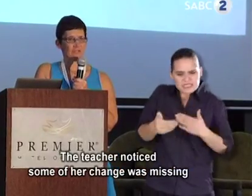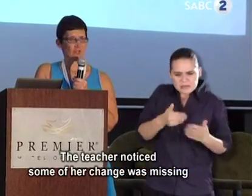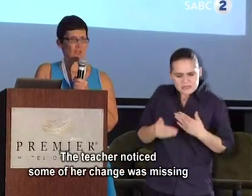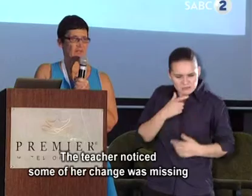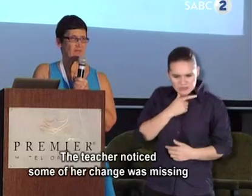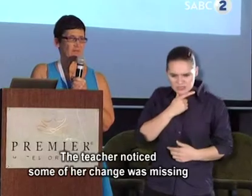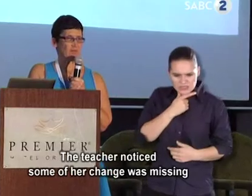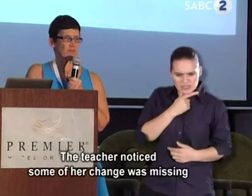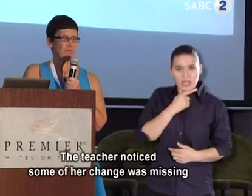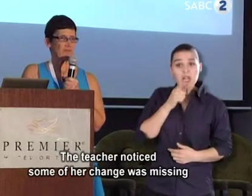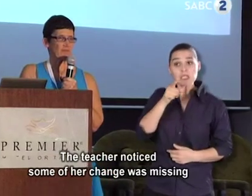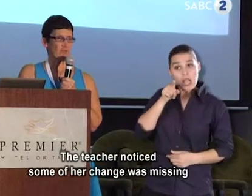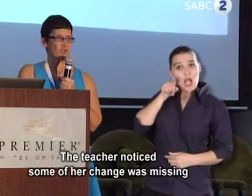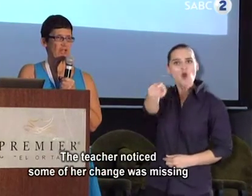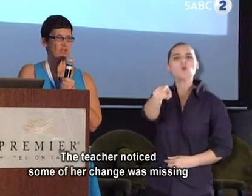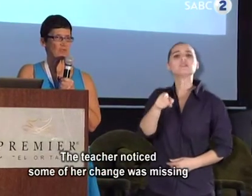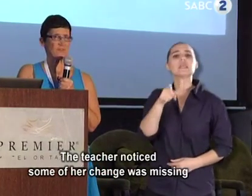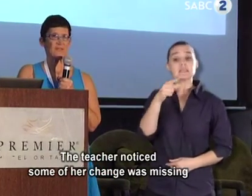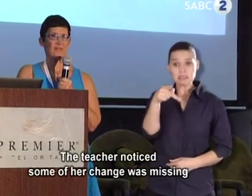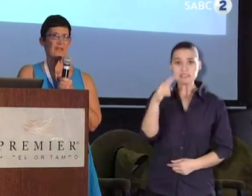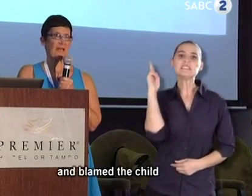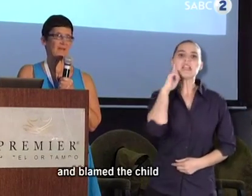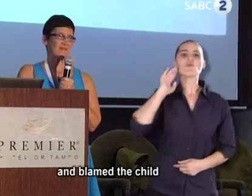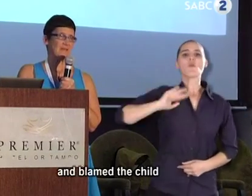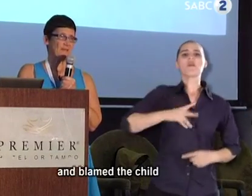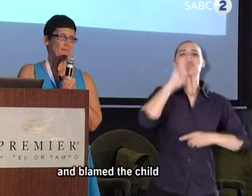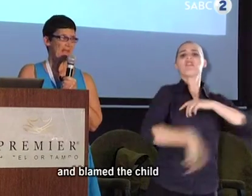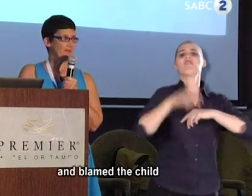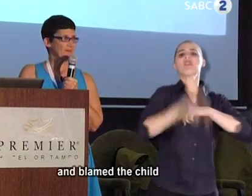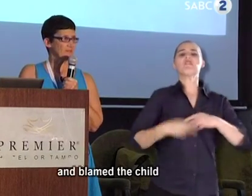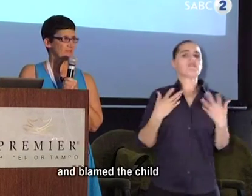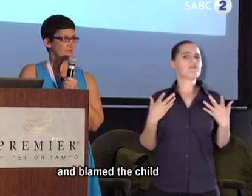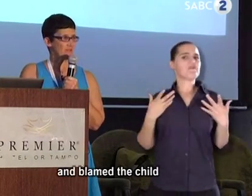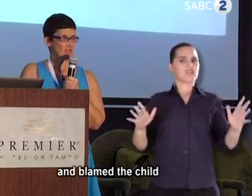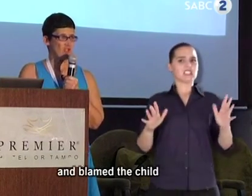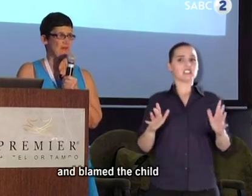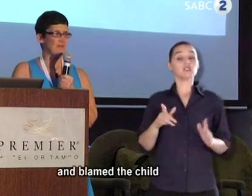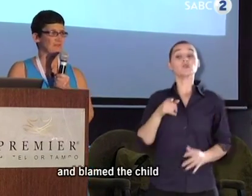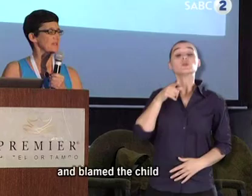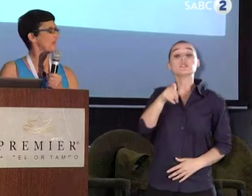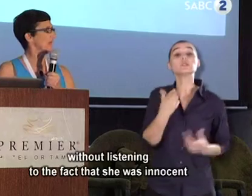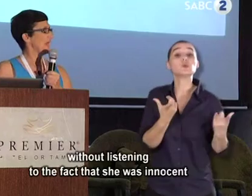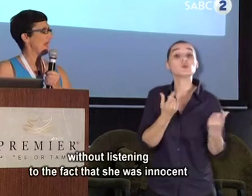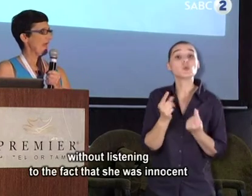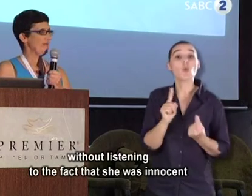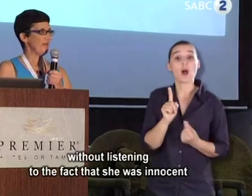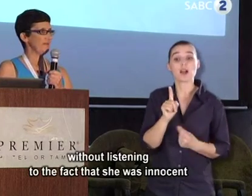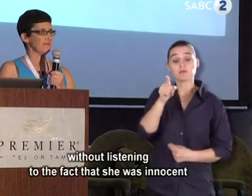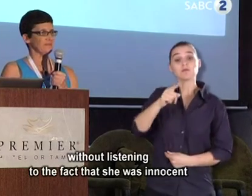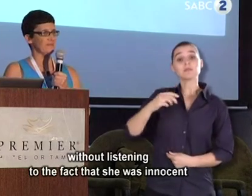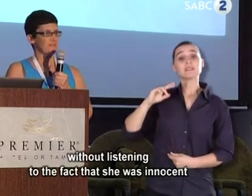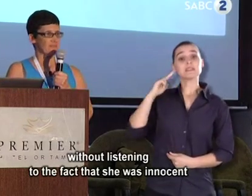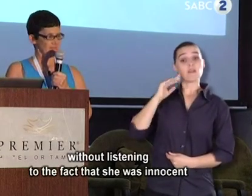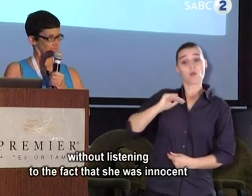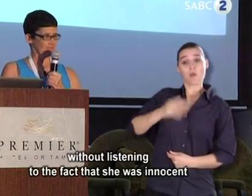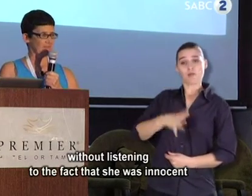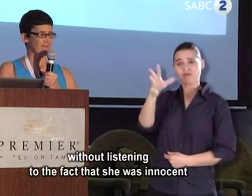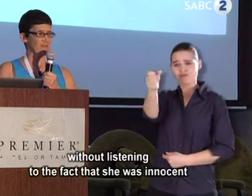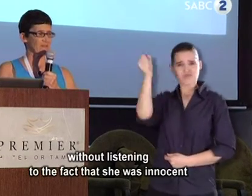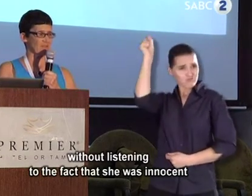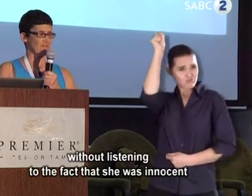the teacher noticed some of her change was missing and blamed the child, and then